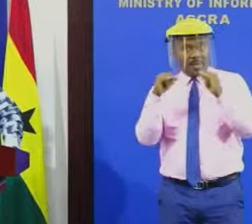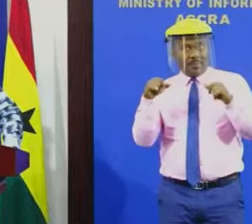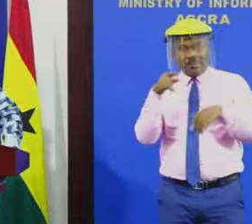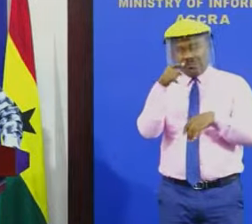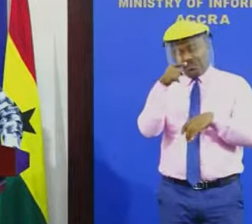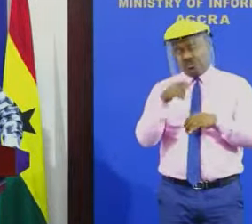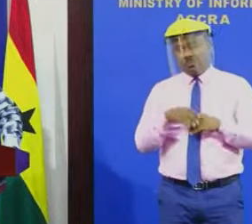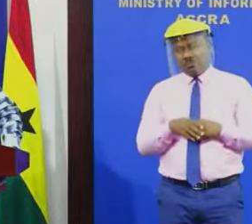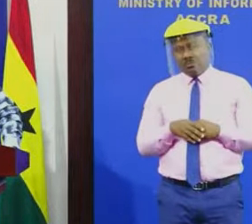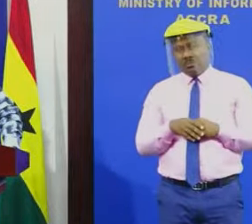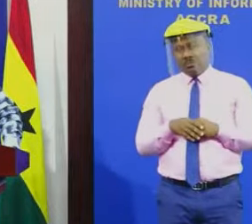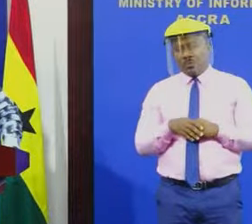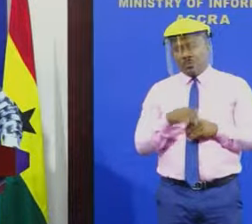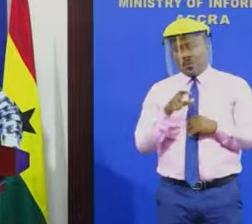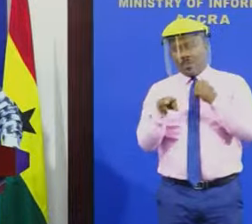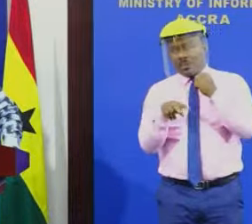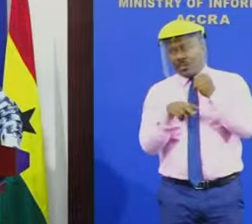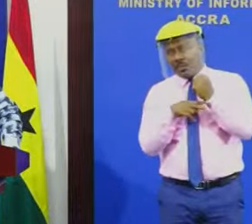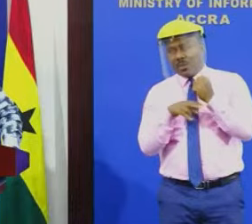Akosa.